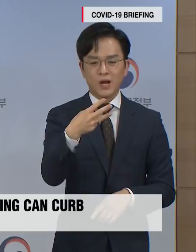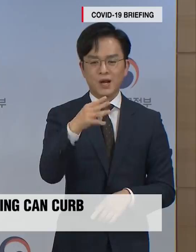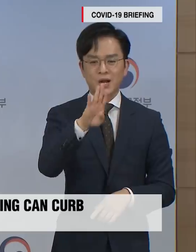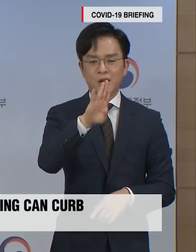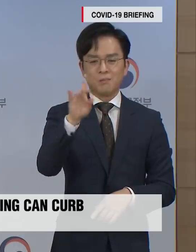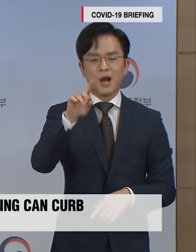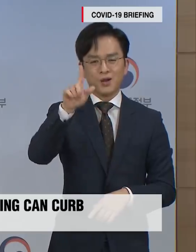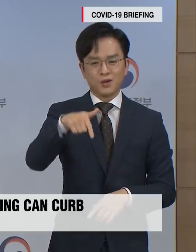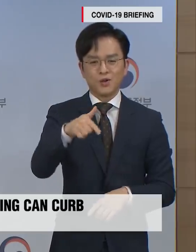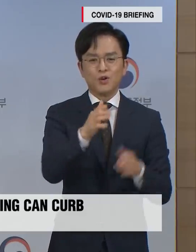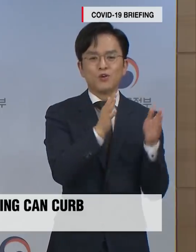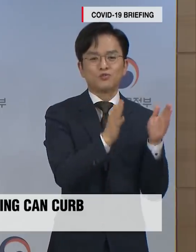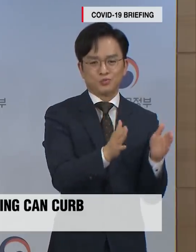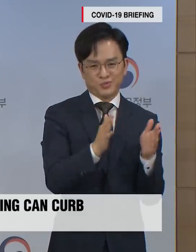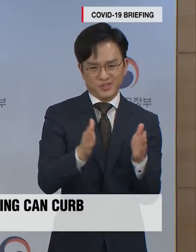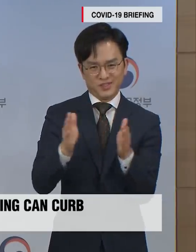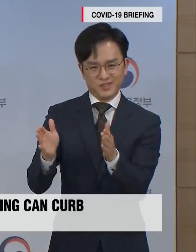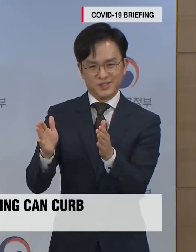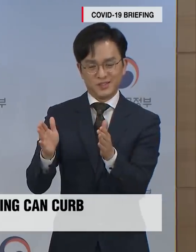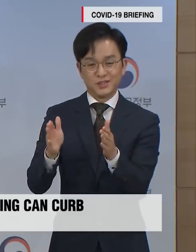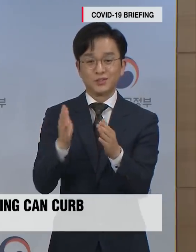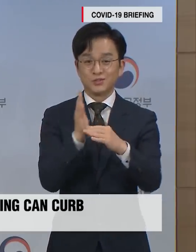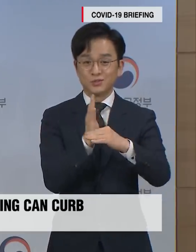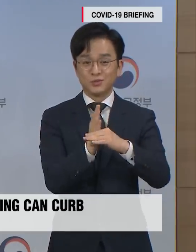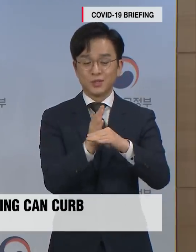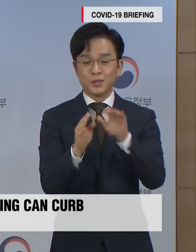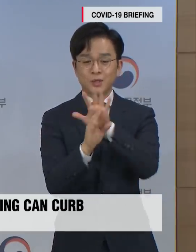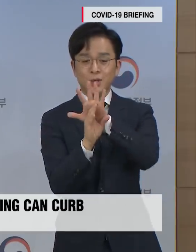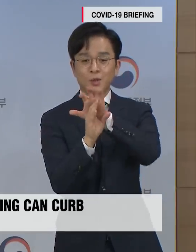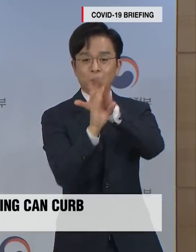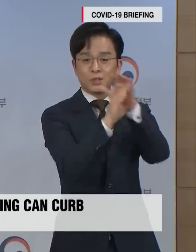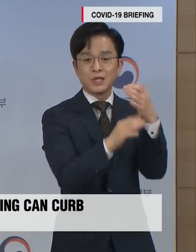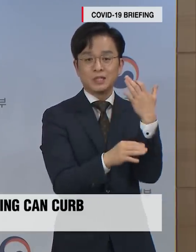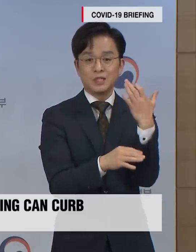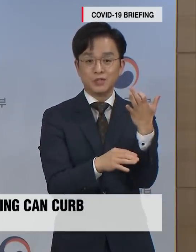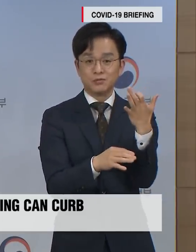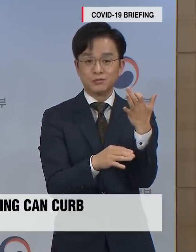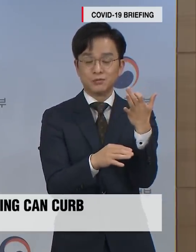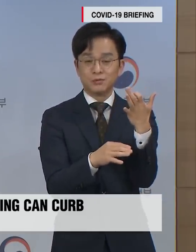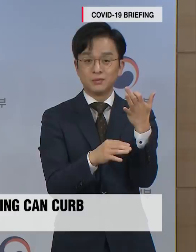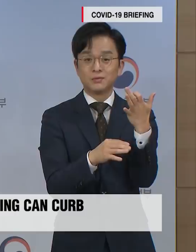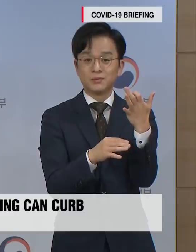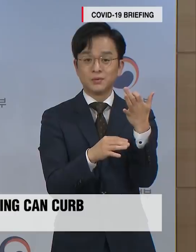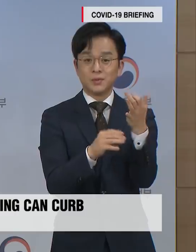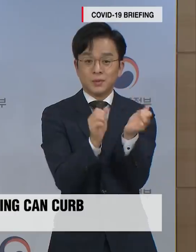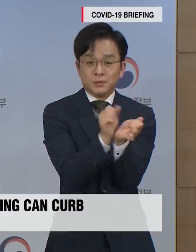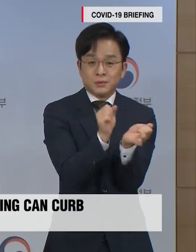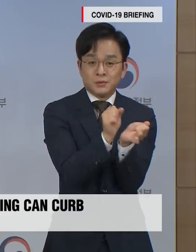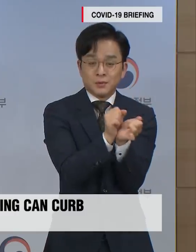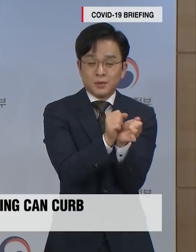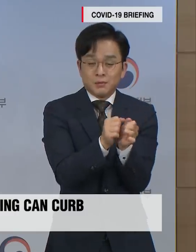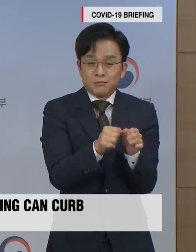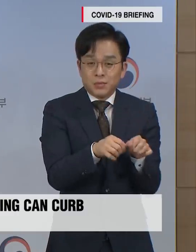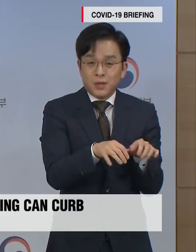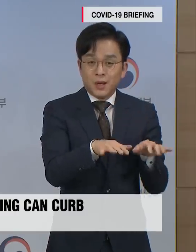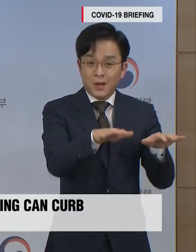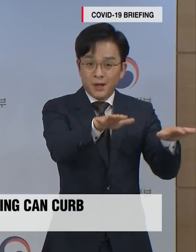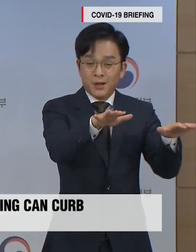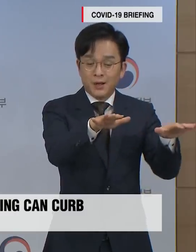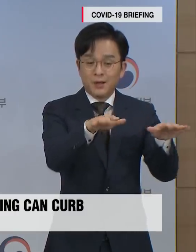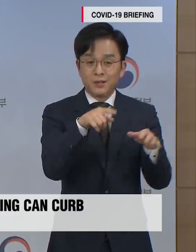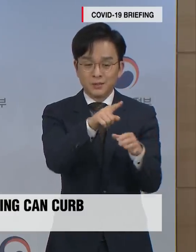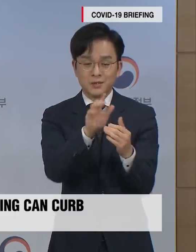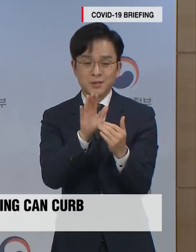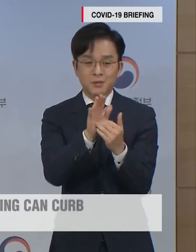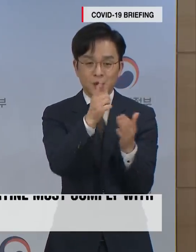go back to the lifestyle preventive measures. So COVID-19 is continuing, and it would take some time